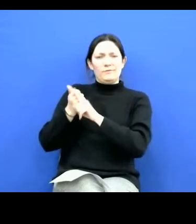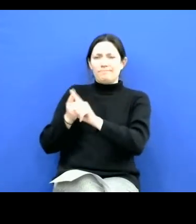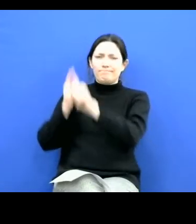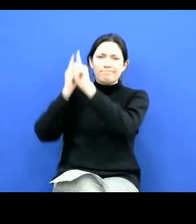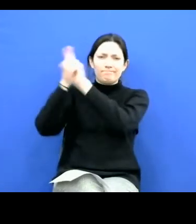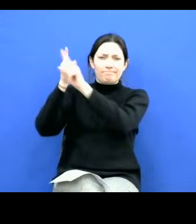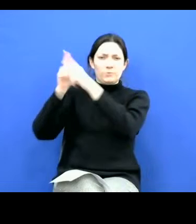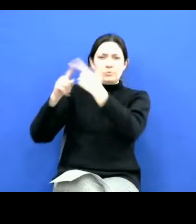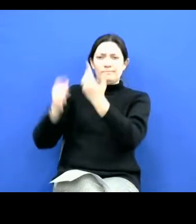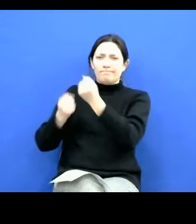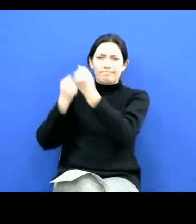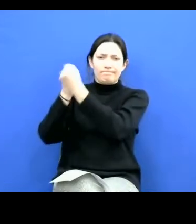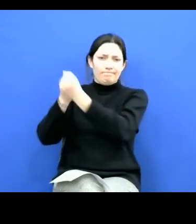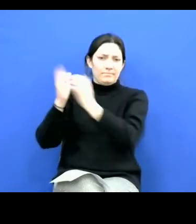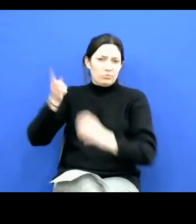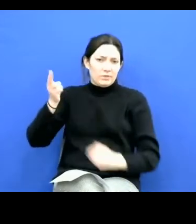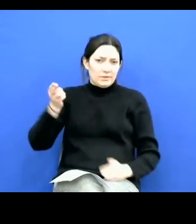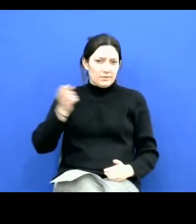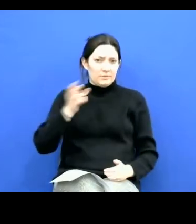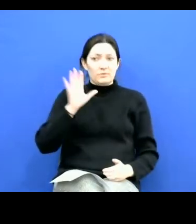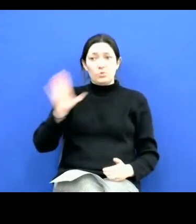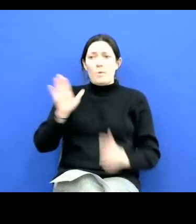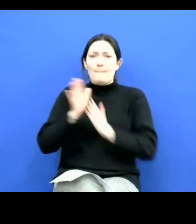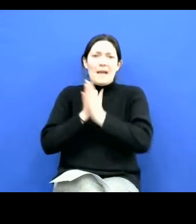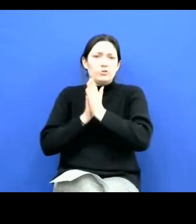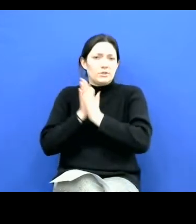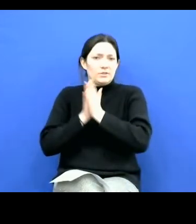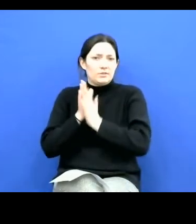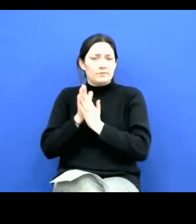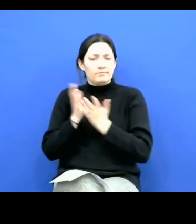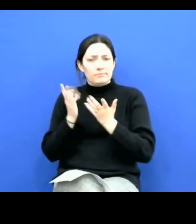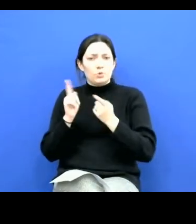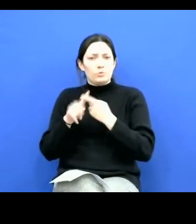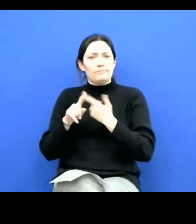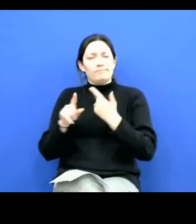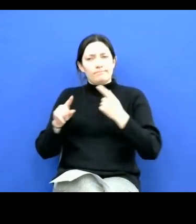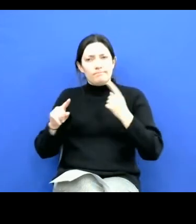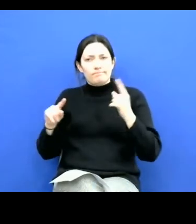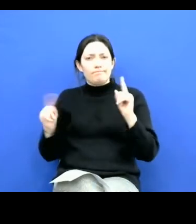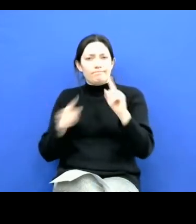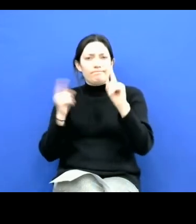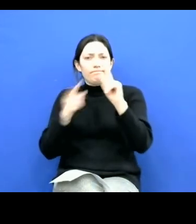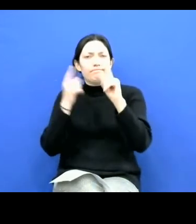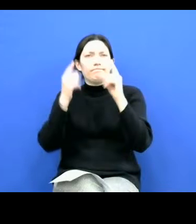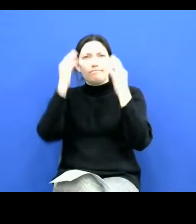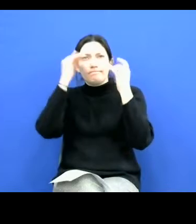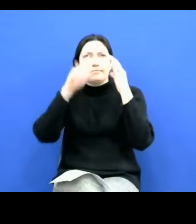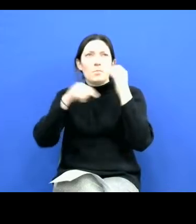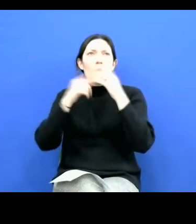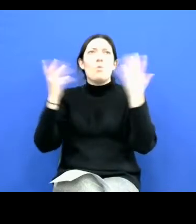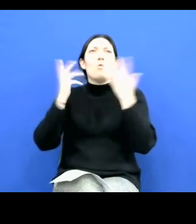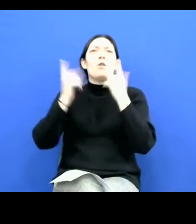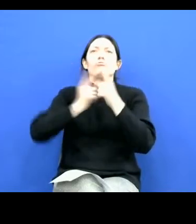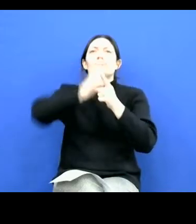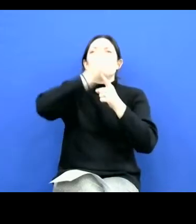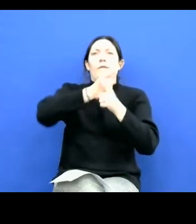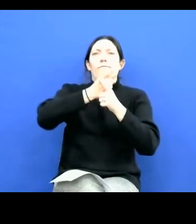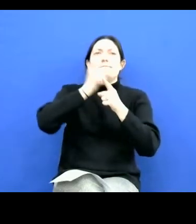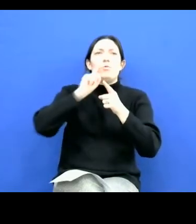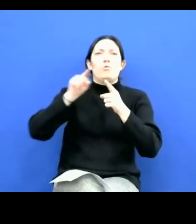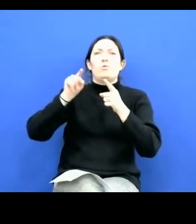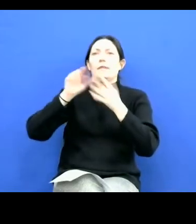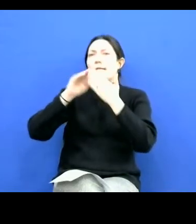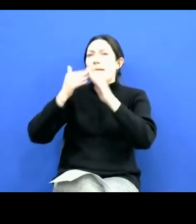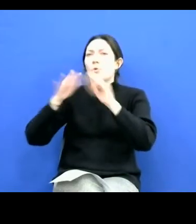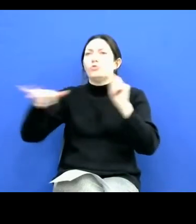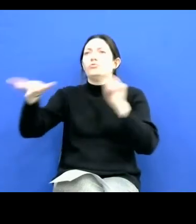passion, was to think about what was going to be right for the neighbors